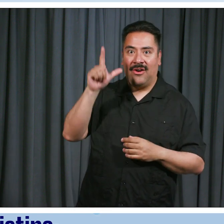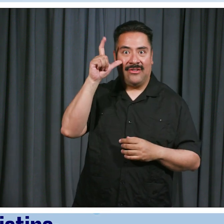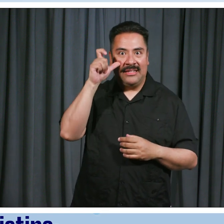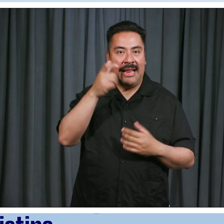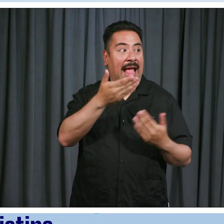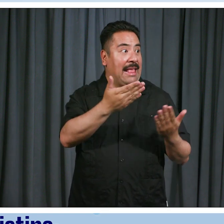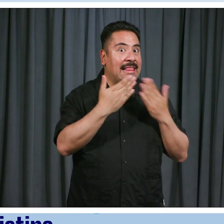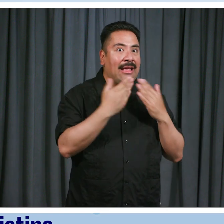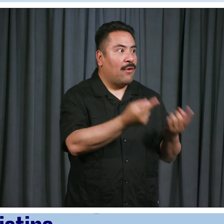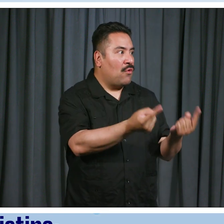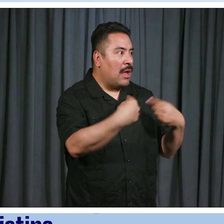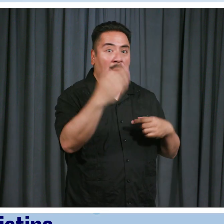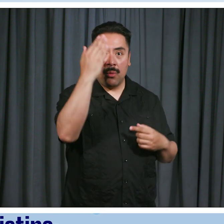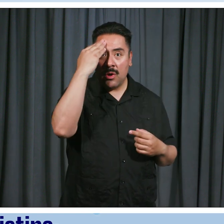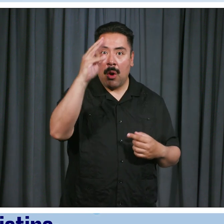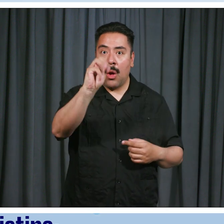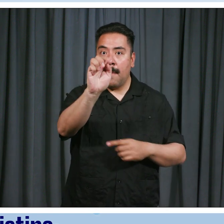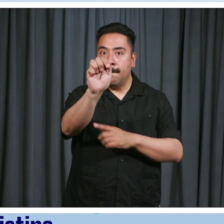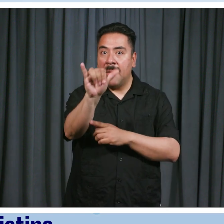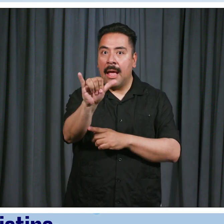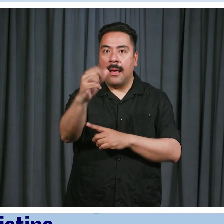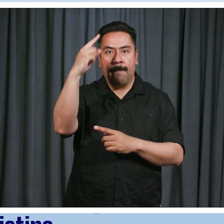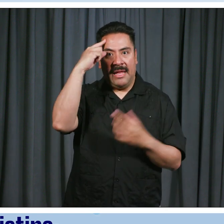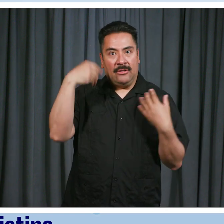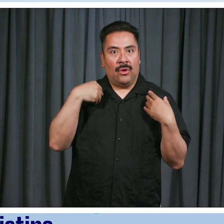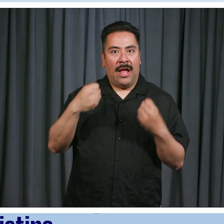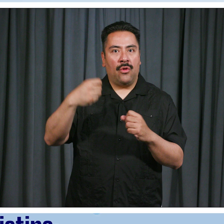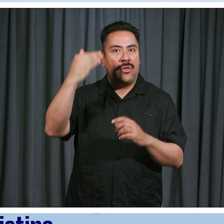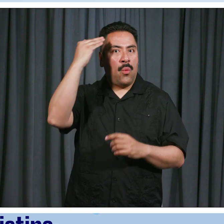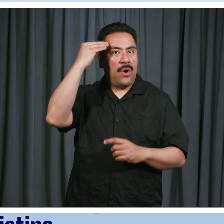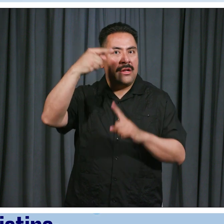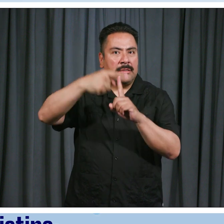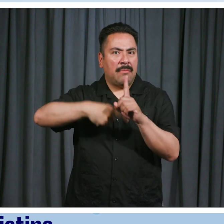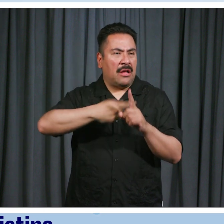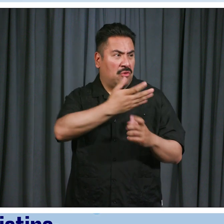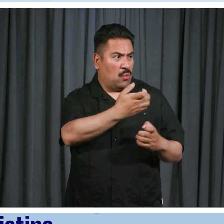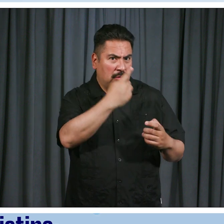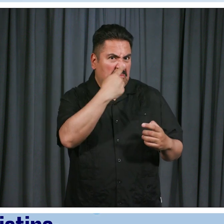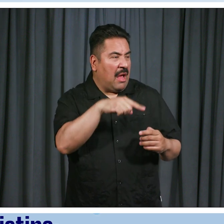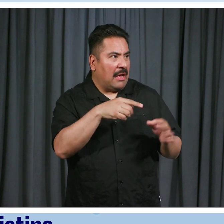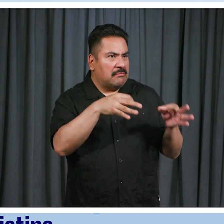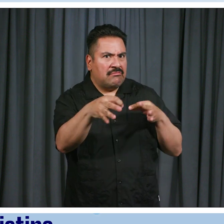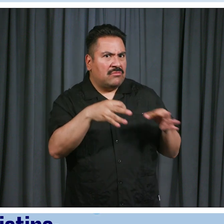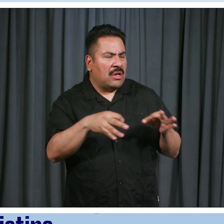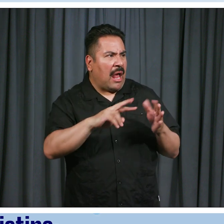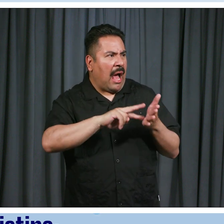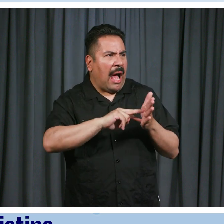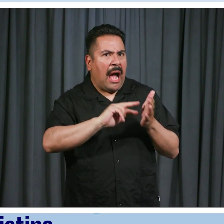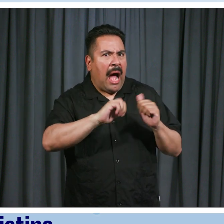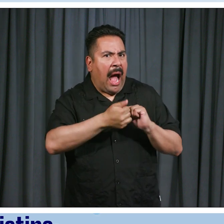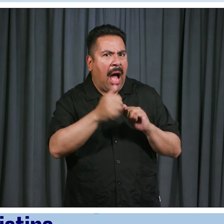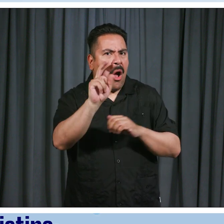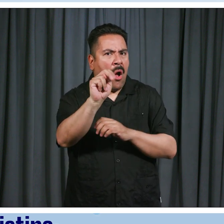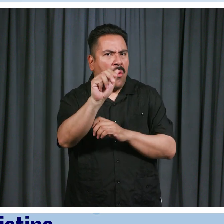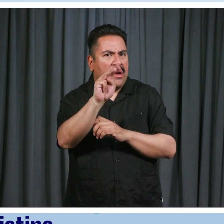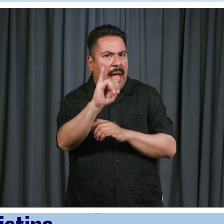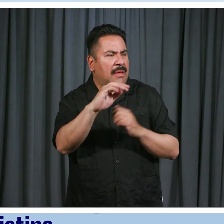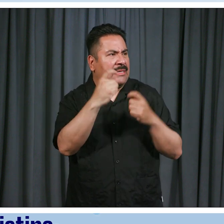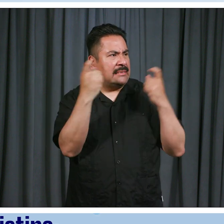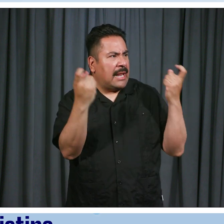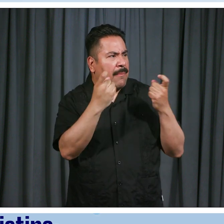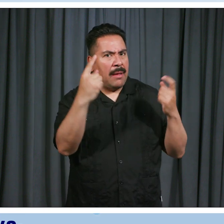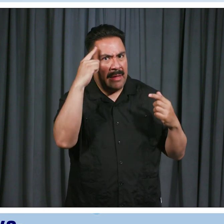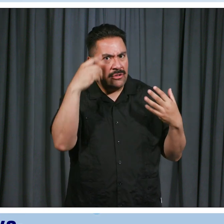we know that May is Mental Health Awareness Month. We want to kick us off by just learning a little bit about how NAMI is celebrating Mental Health Awareness